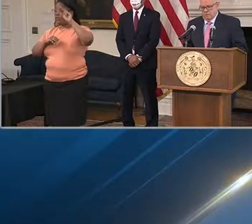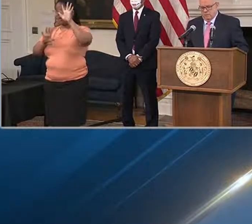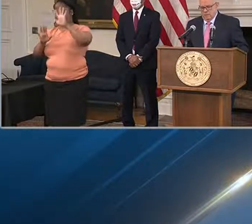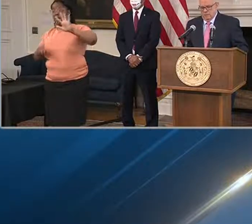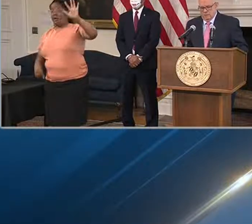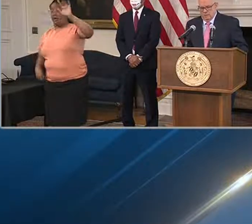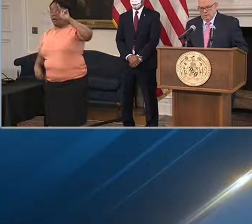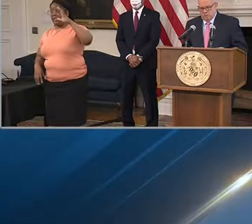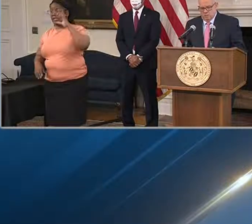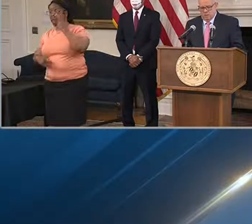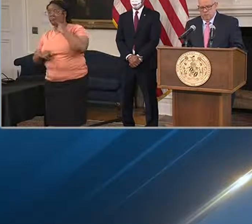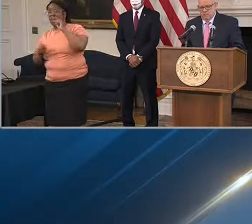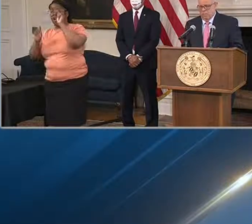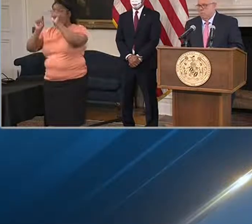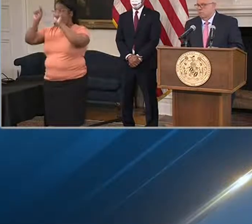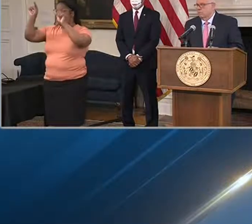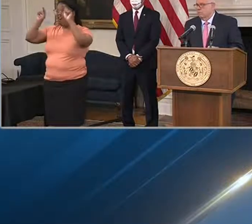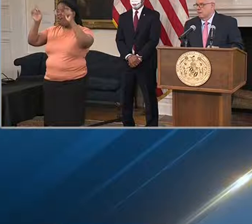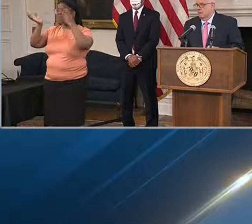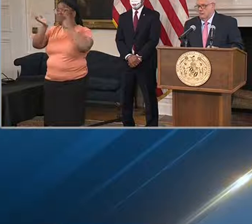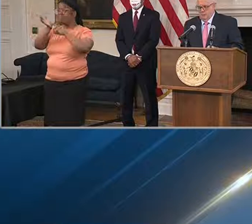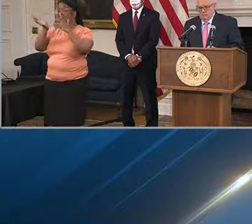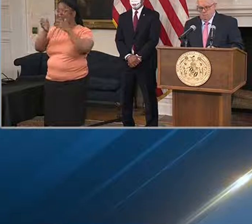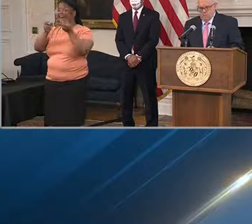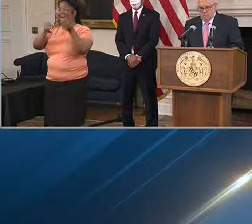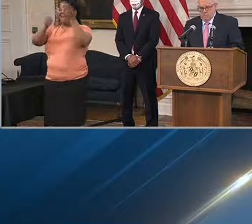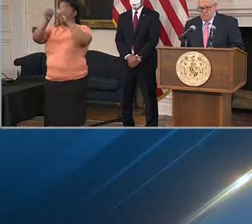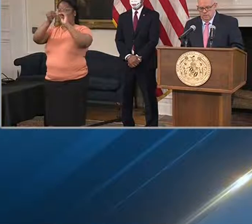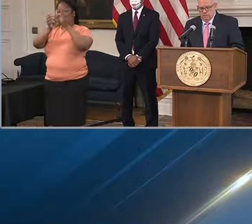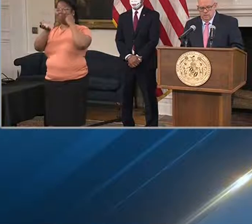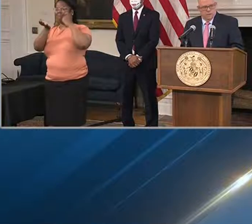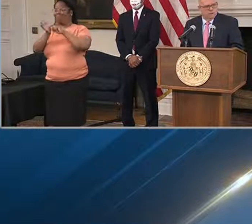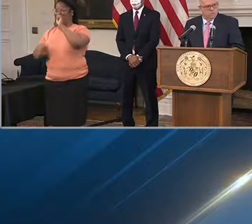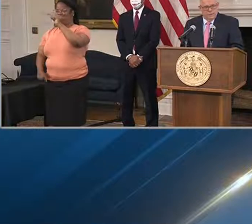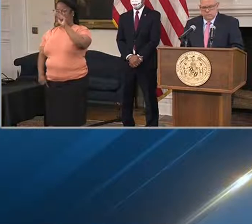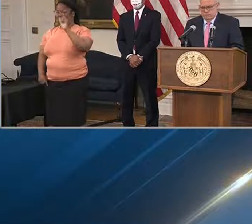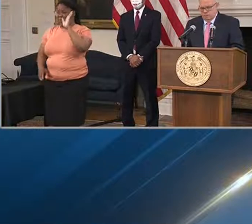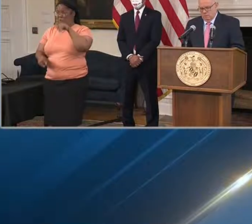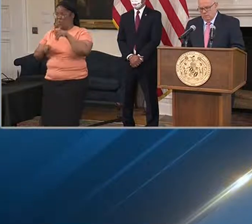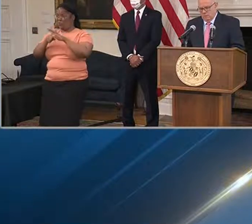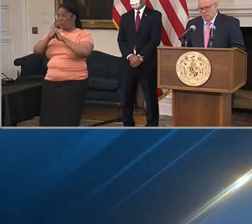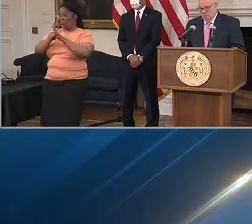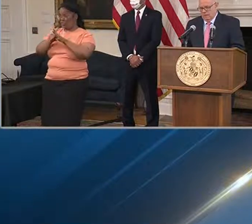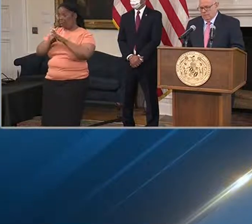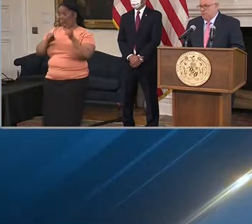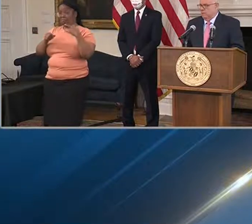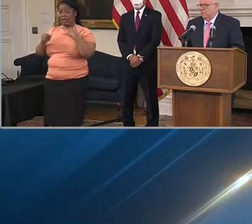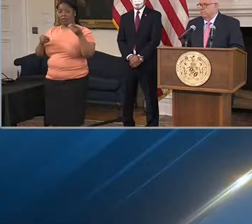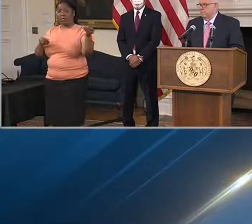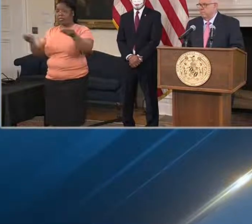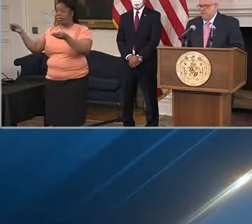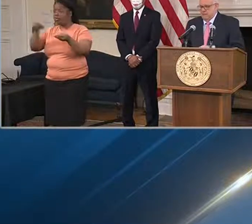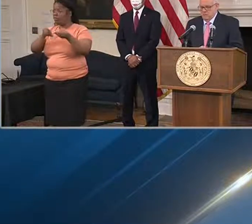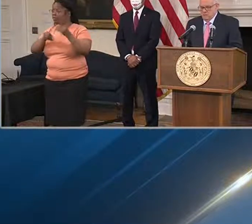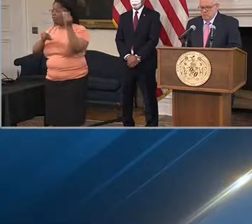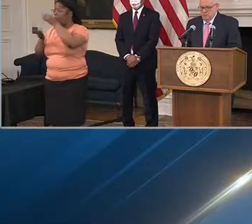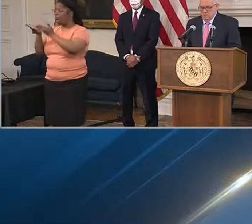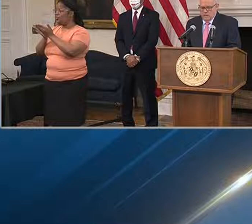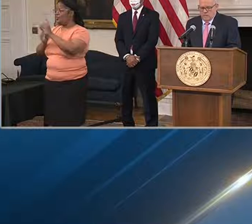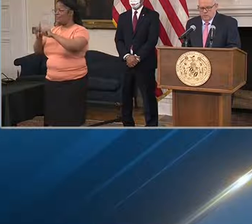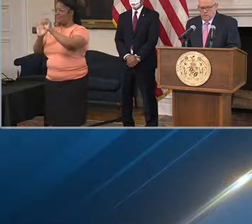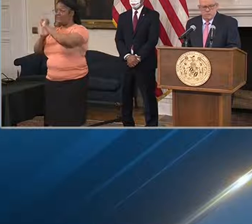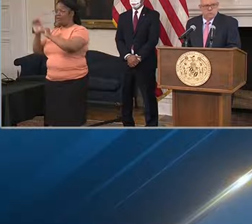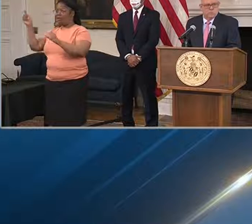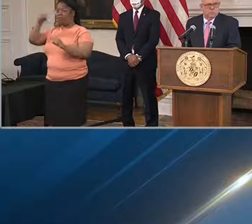that the virus does not respect state borders. We are literally in a race between the vaccines and